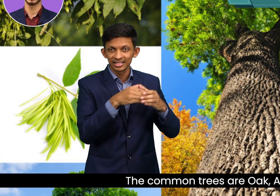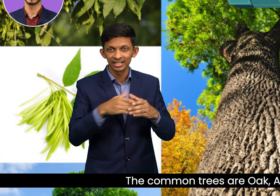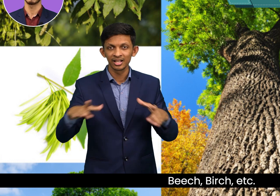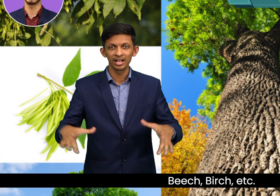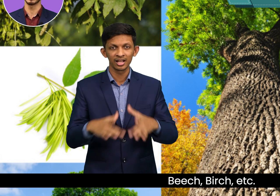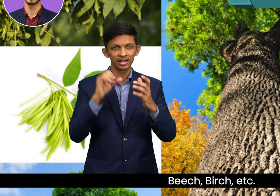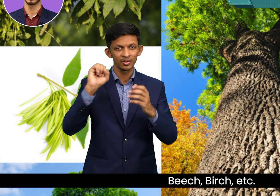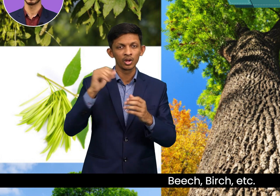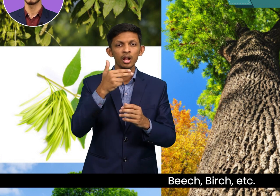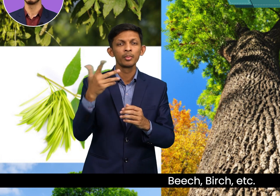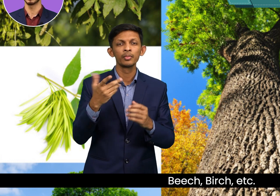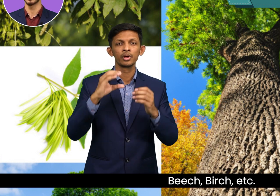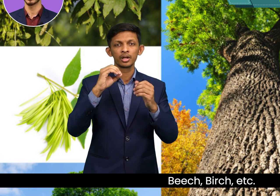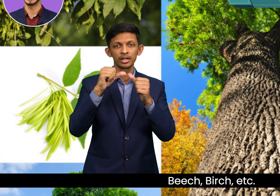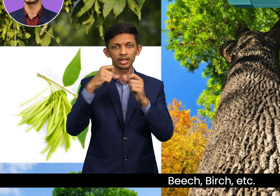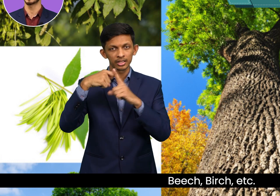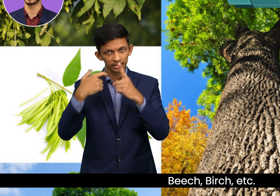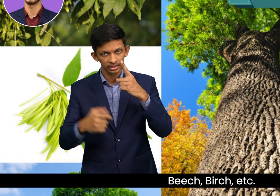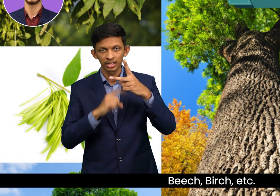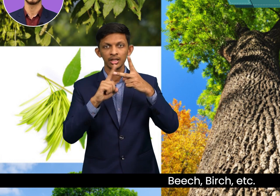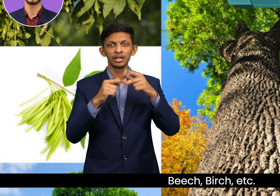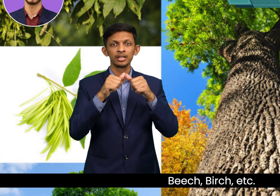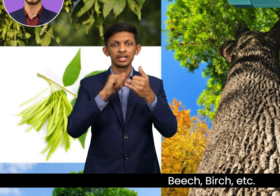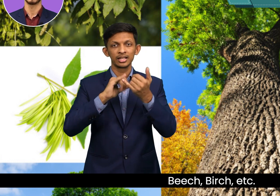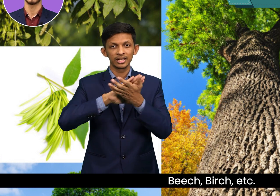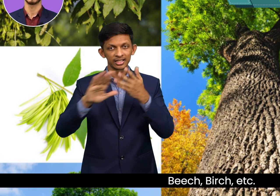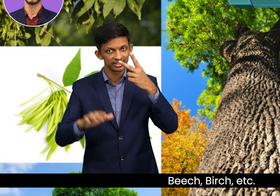ash, beech, birch, etc.